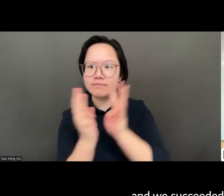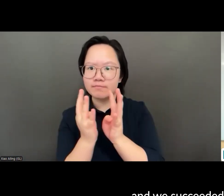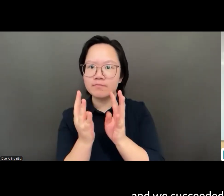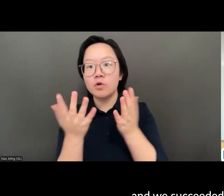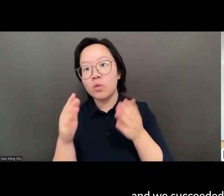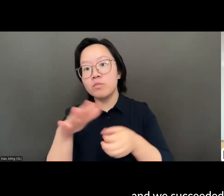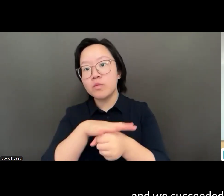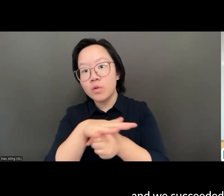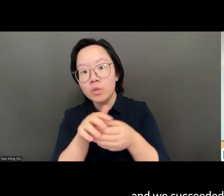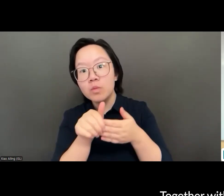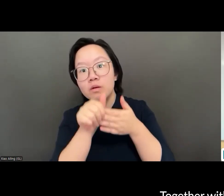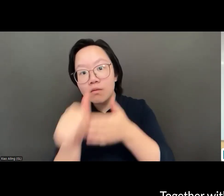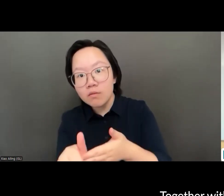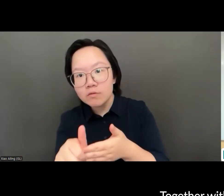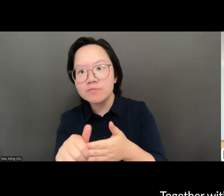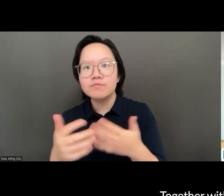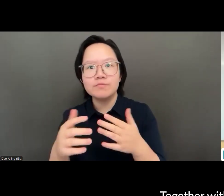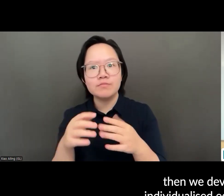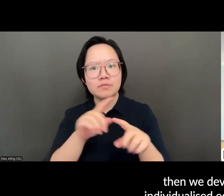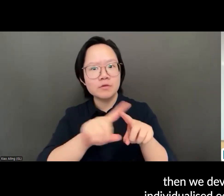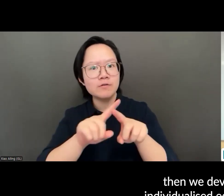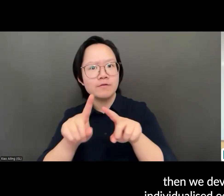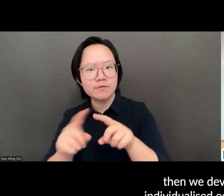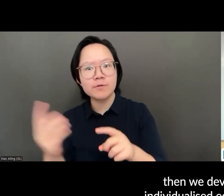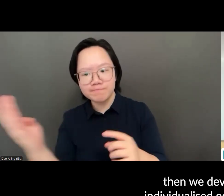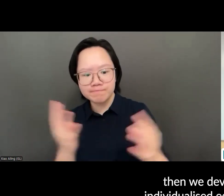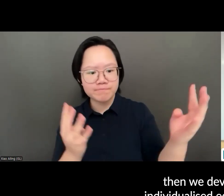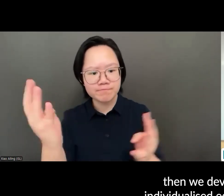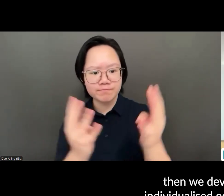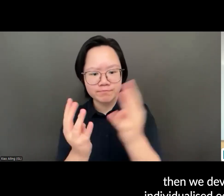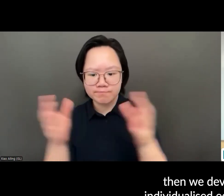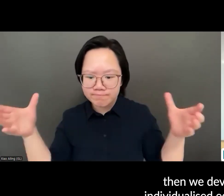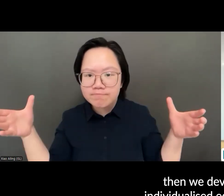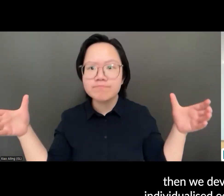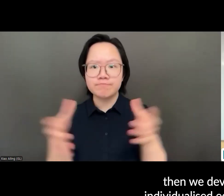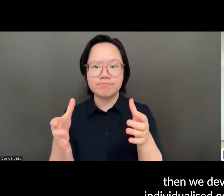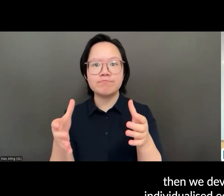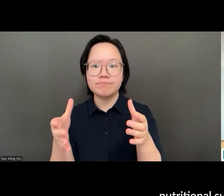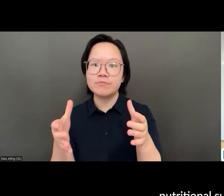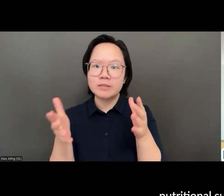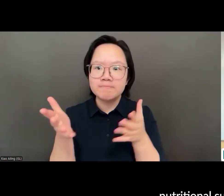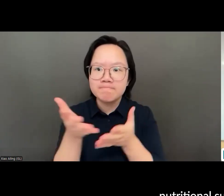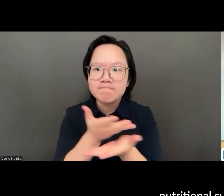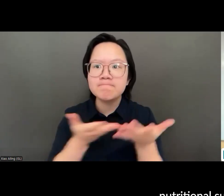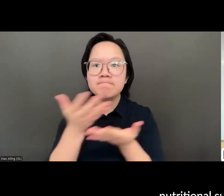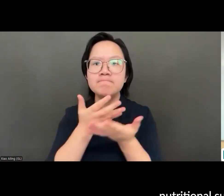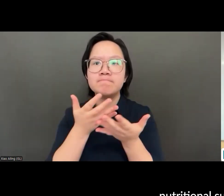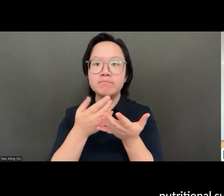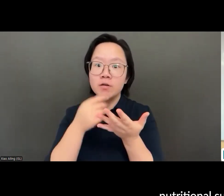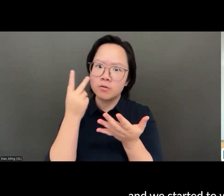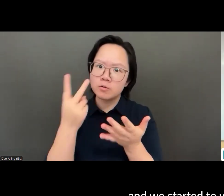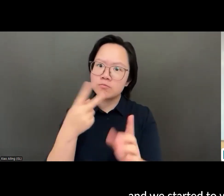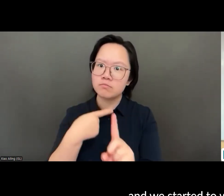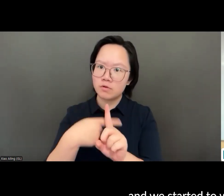gain the trust. Together with the family, then we developed the individualized education plans, nutritional support